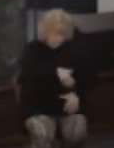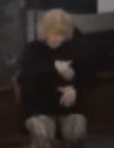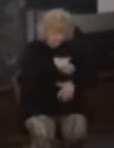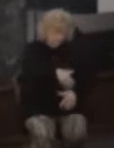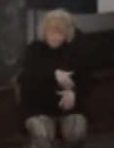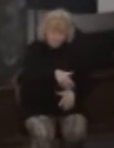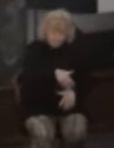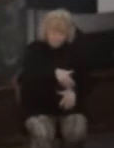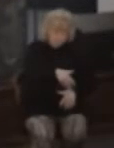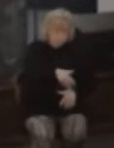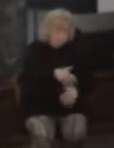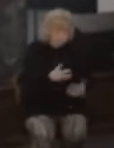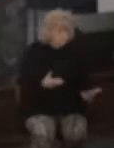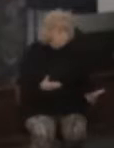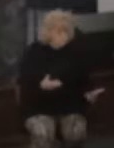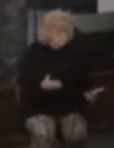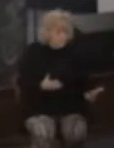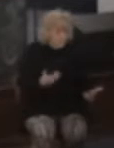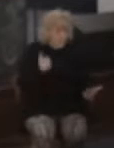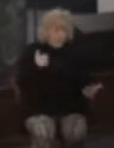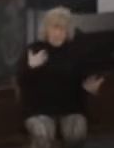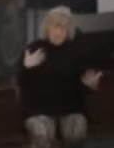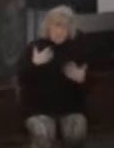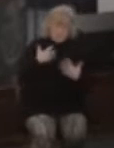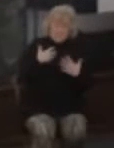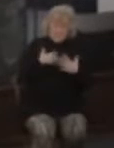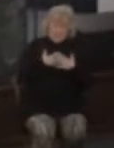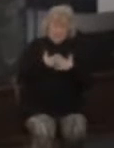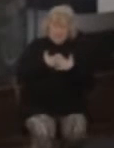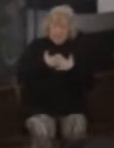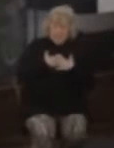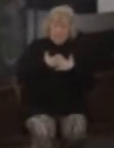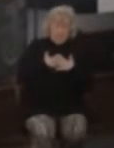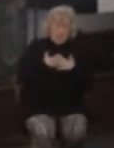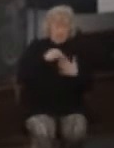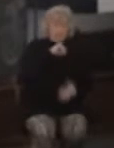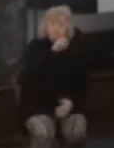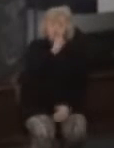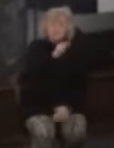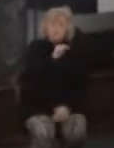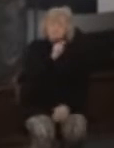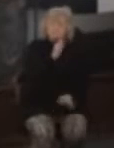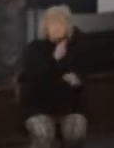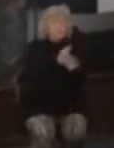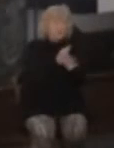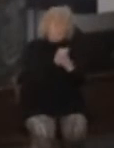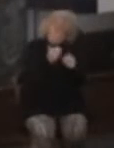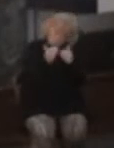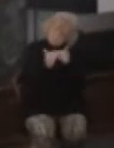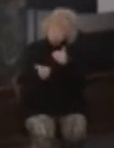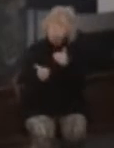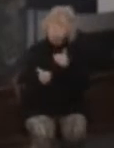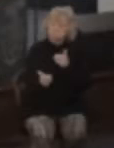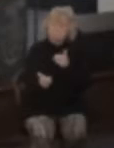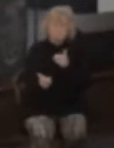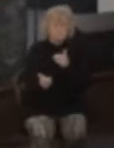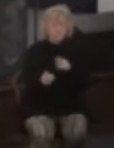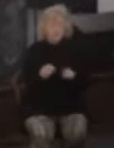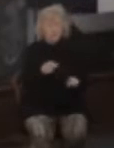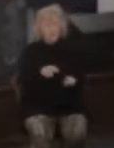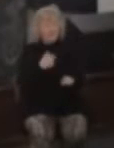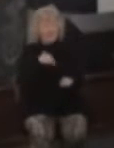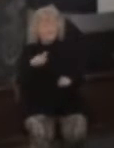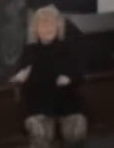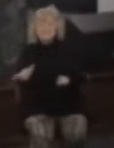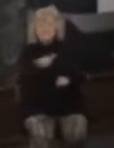fear again, and Jonathan was the one who acted boldly in faith. So there was this unity between Jonathan